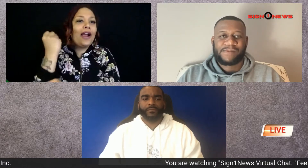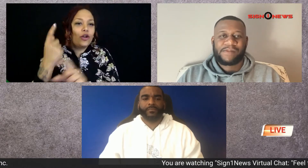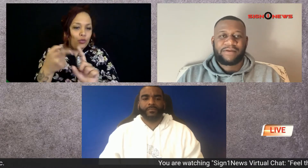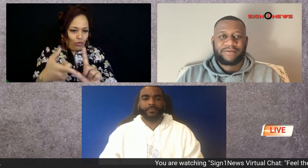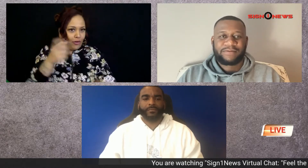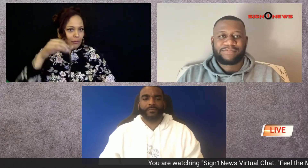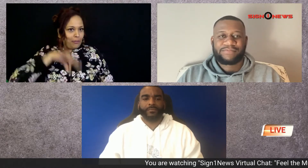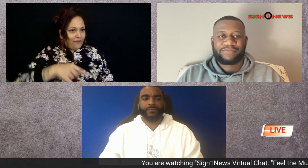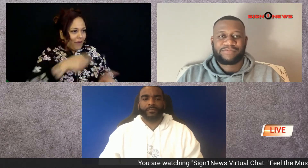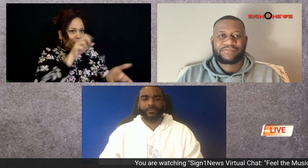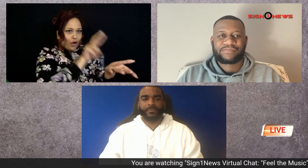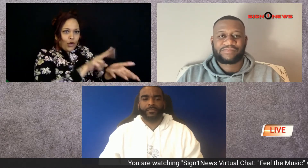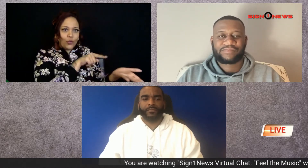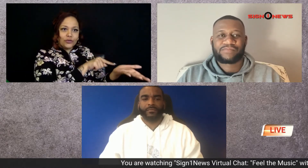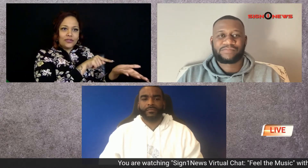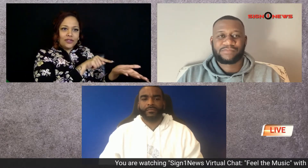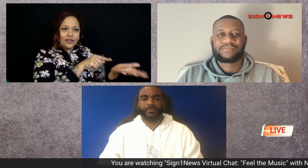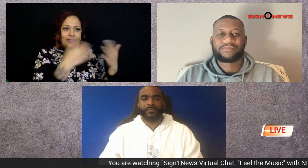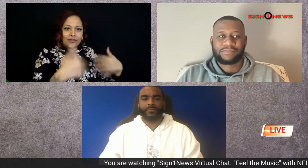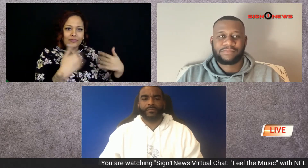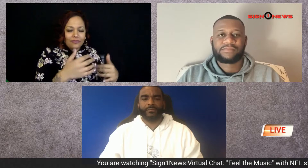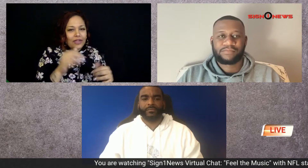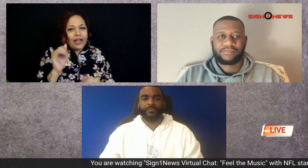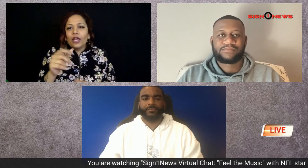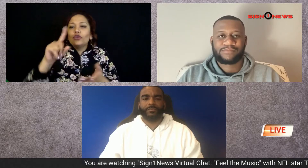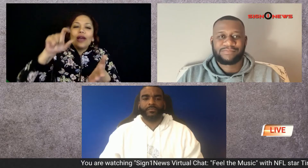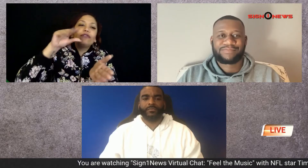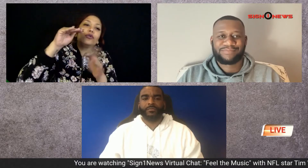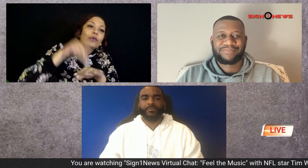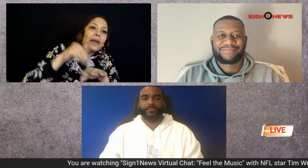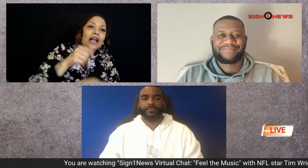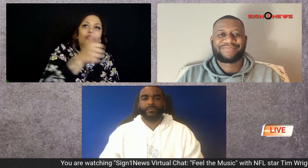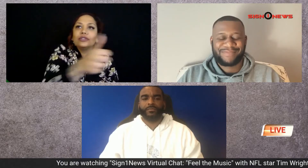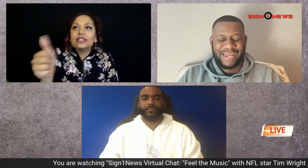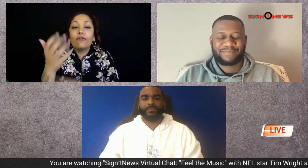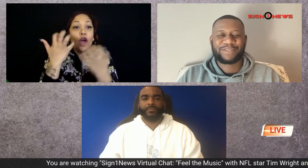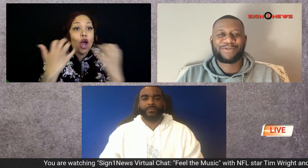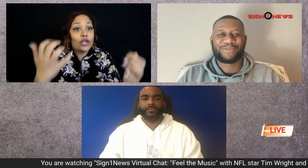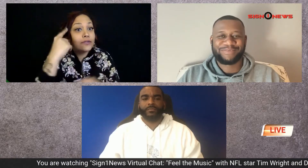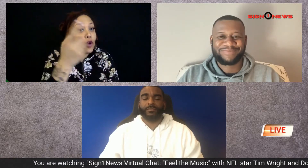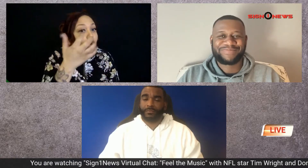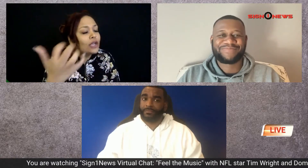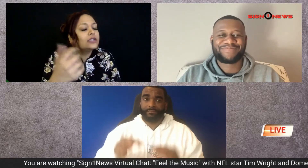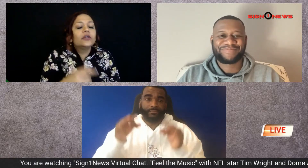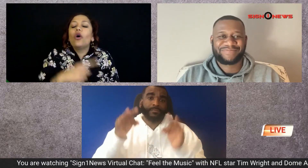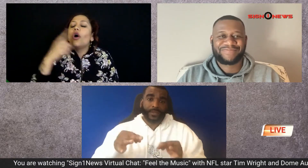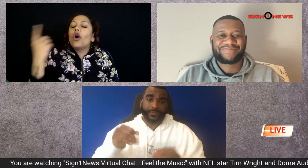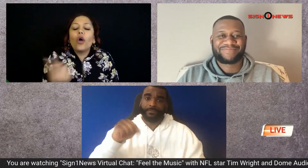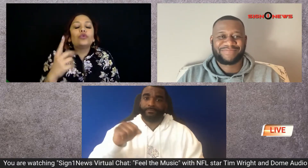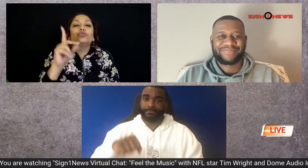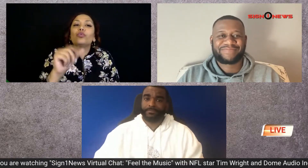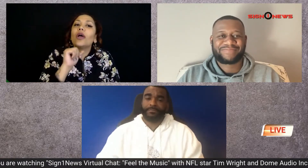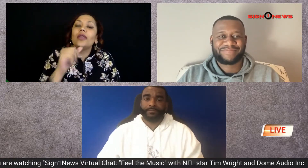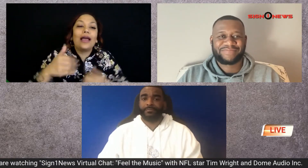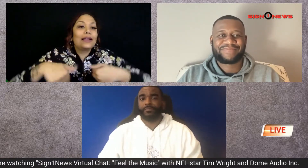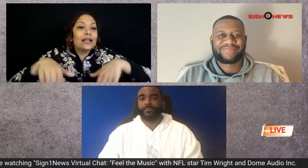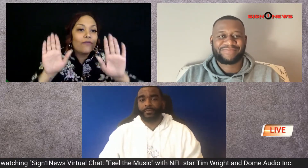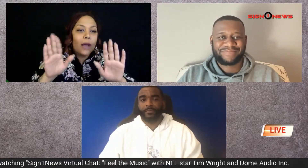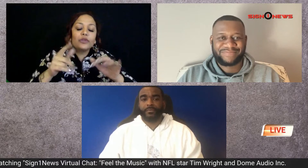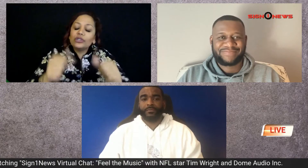And how you can turn that into a win and a benefit. The loss could actually be a benefit for you. Absolutely. You got to remind yourself and the